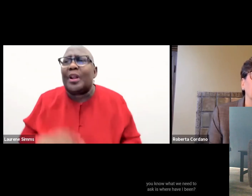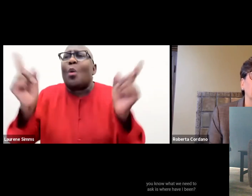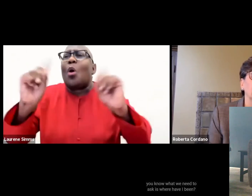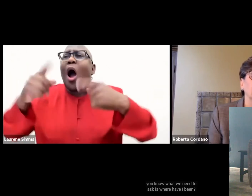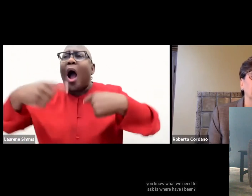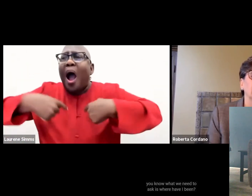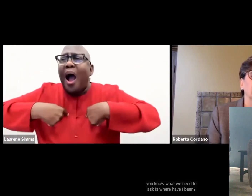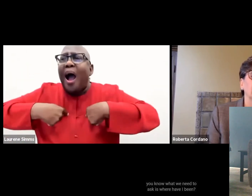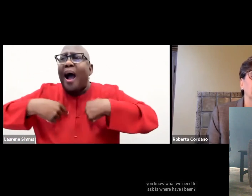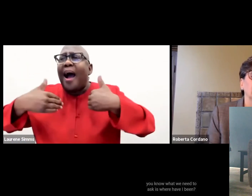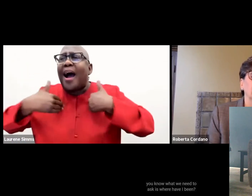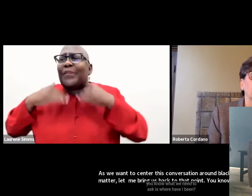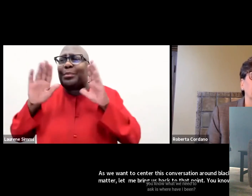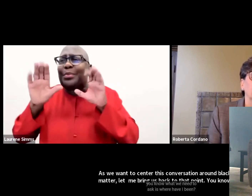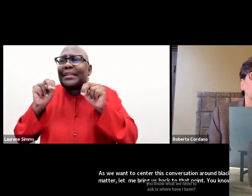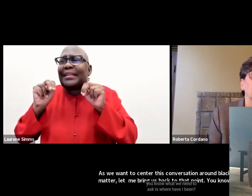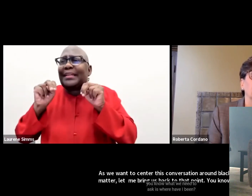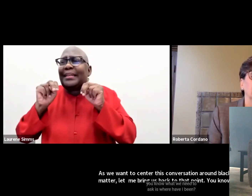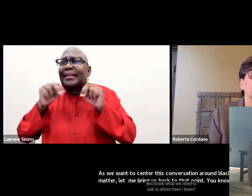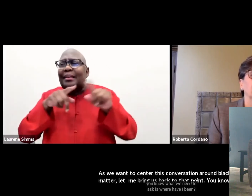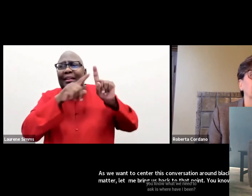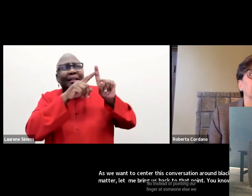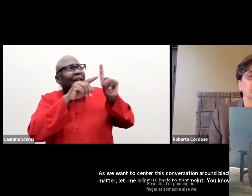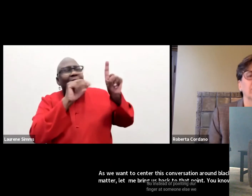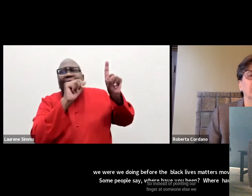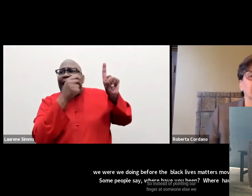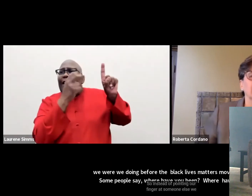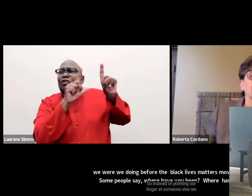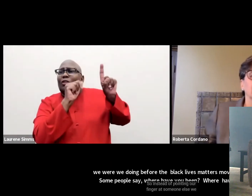And then I ask myself, where have I been?